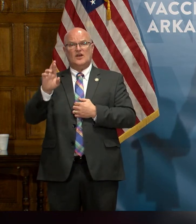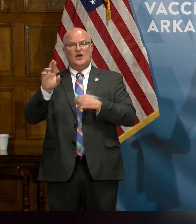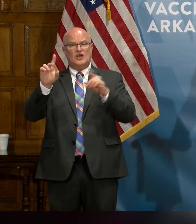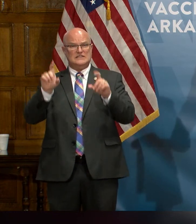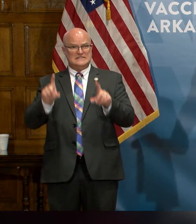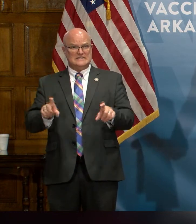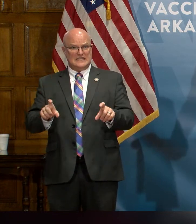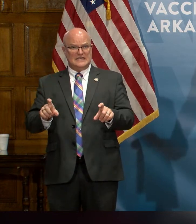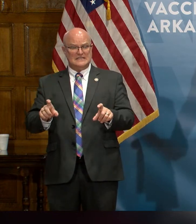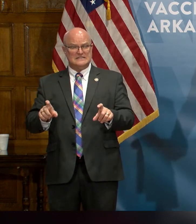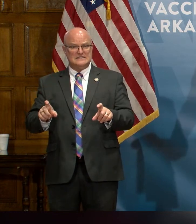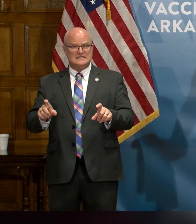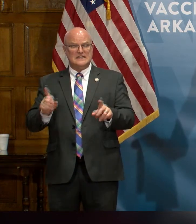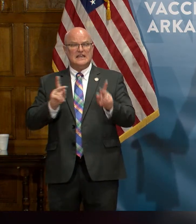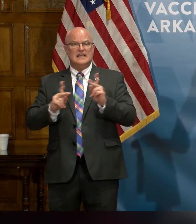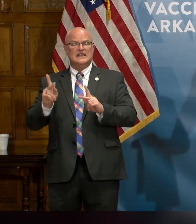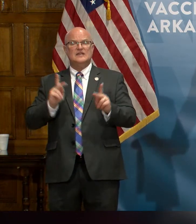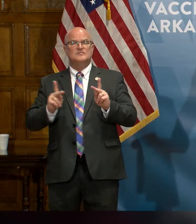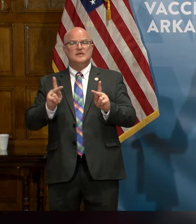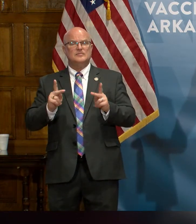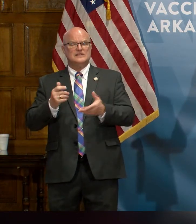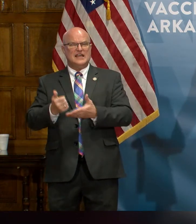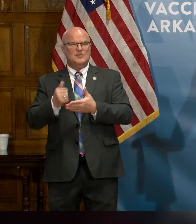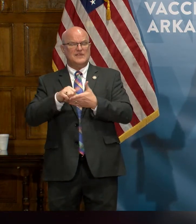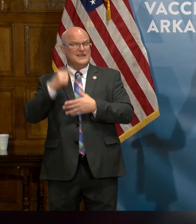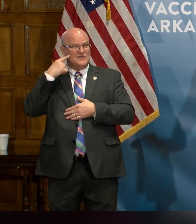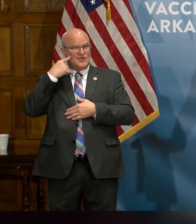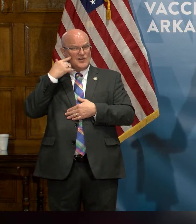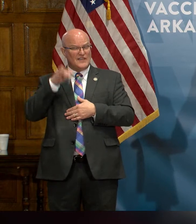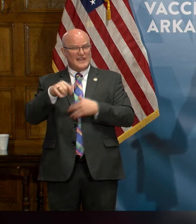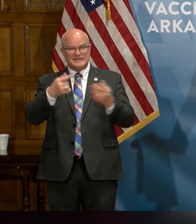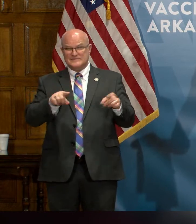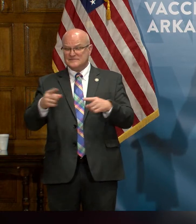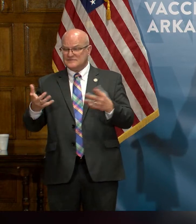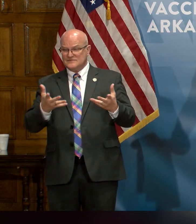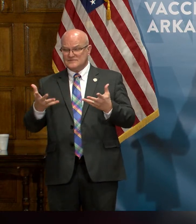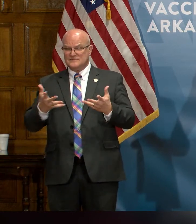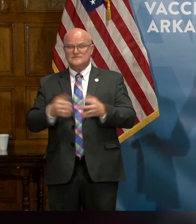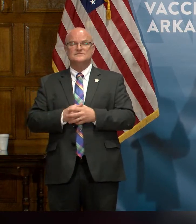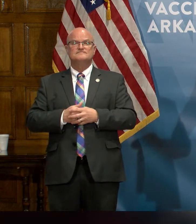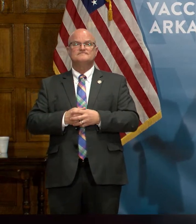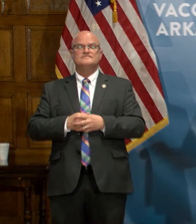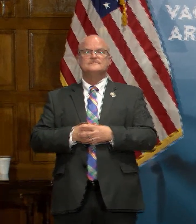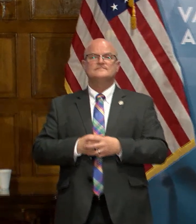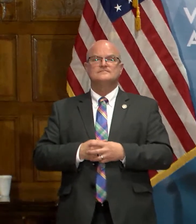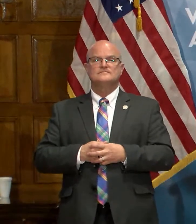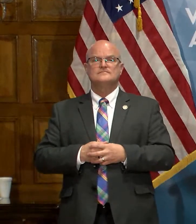give people a break and help with that. Have you heard of that? Can you provide more information?